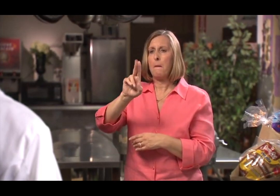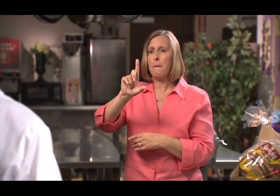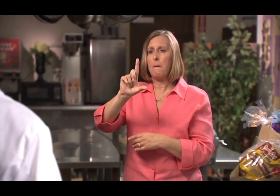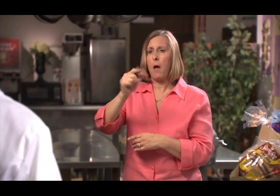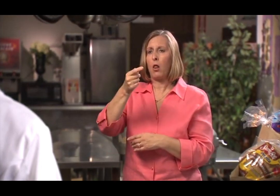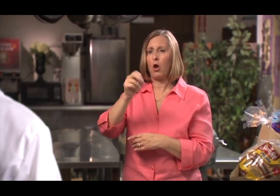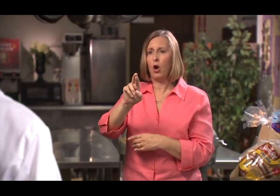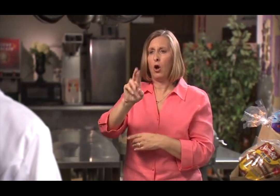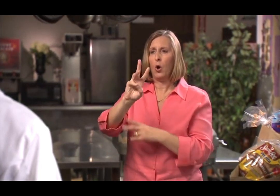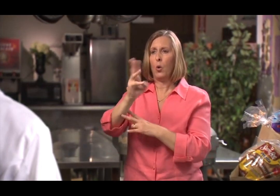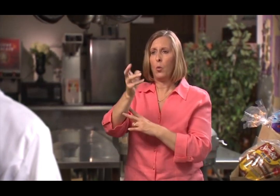bulgur wheat,